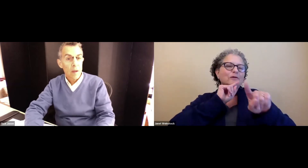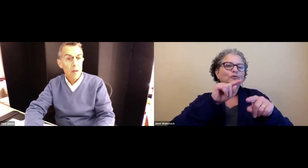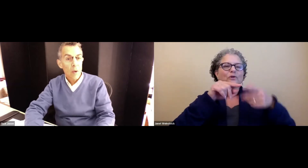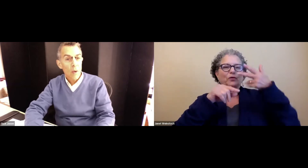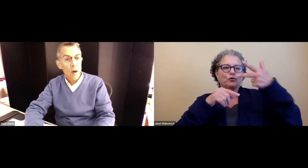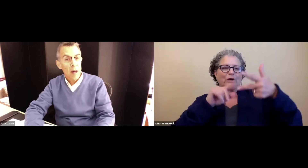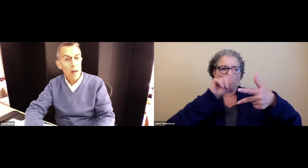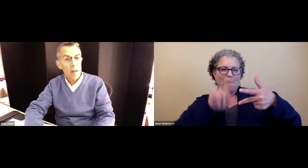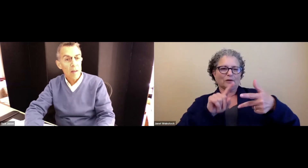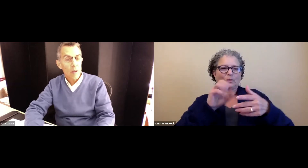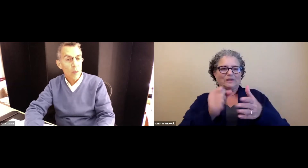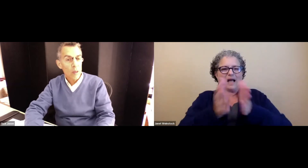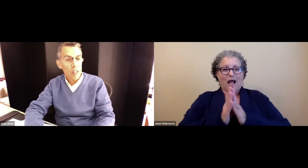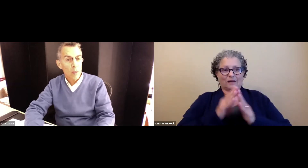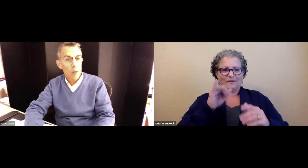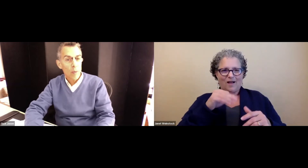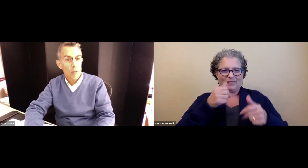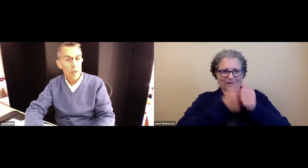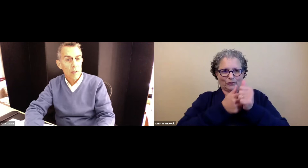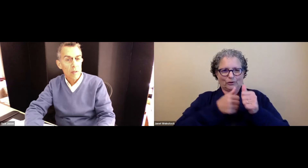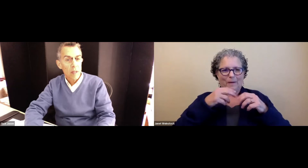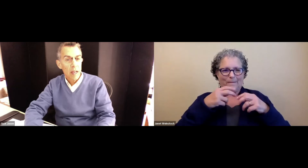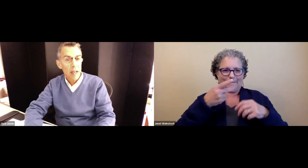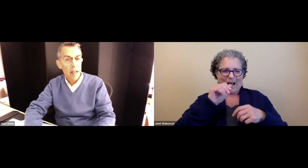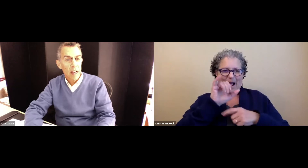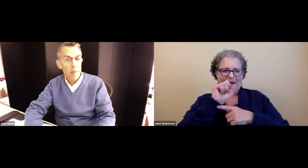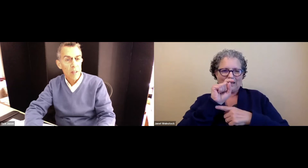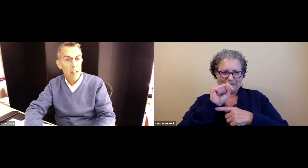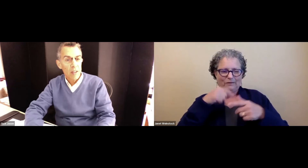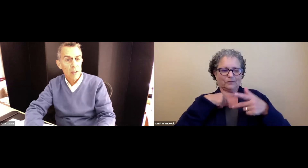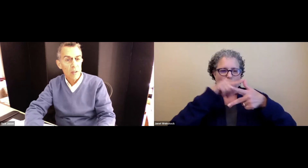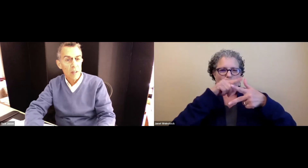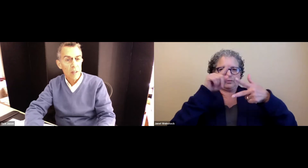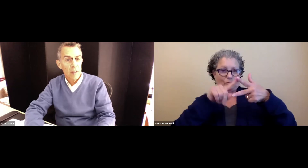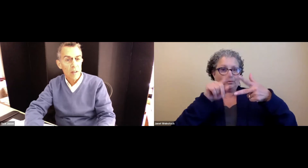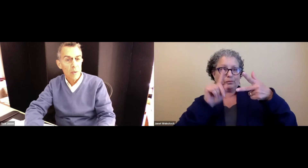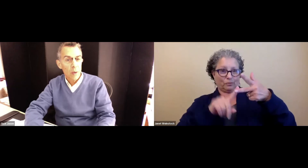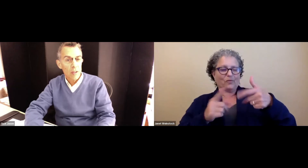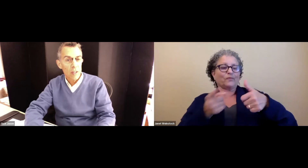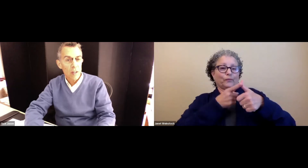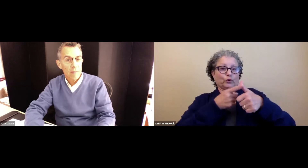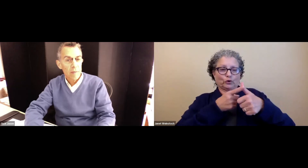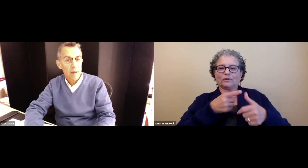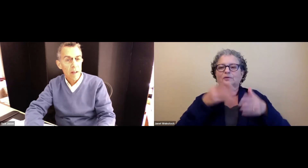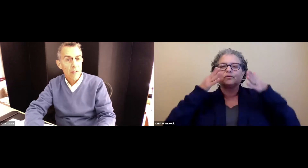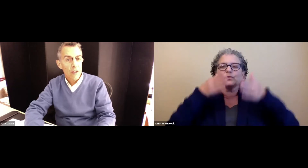So there were 3 questions that we were posed, and I'm going to answer the 3 questions here. The first one